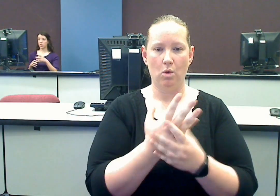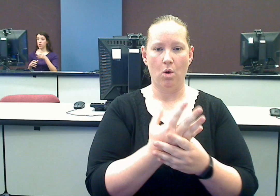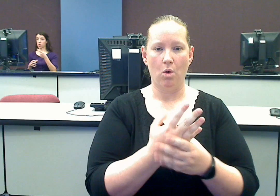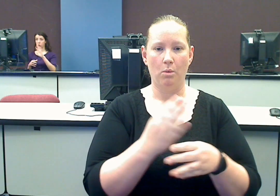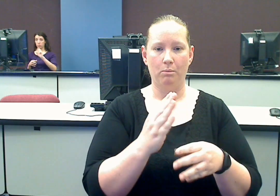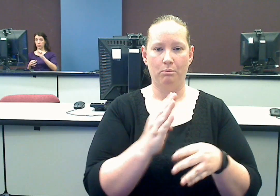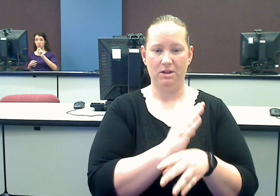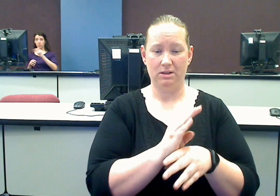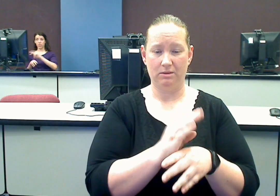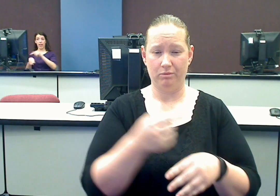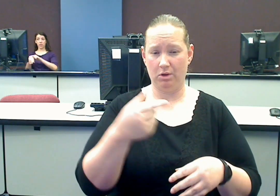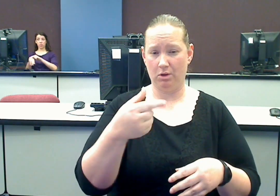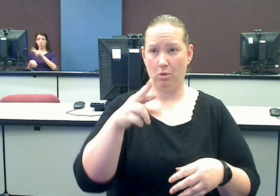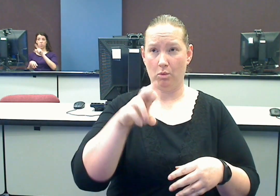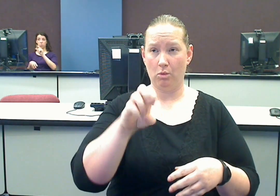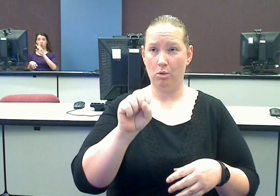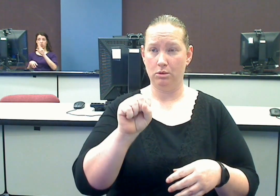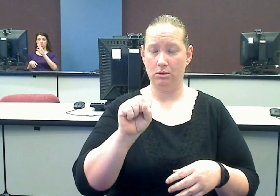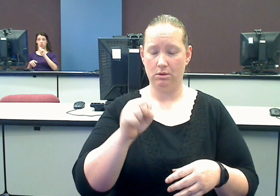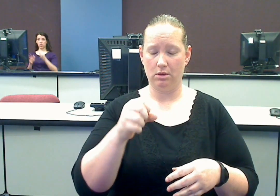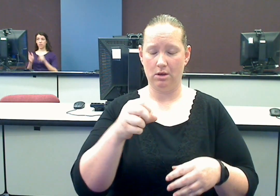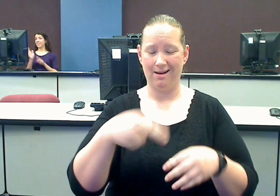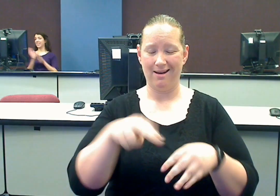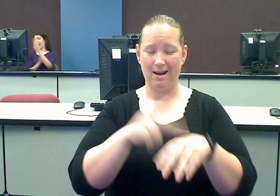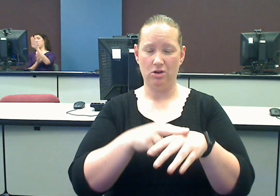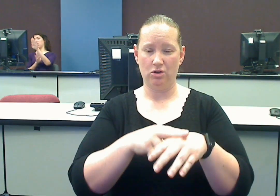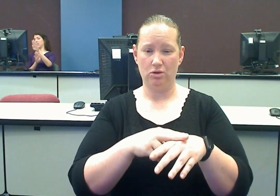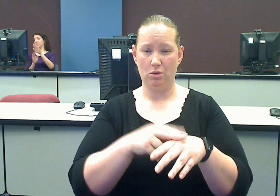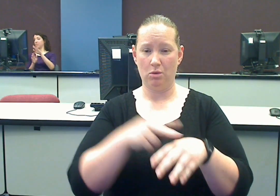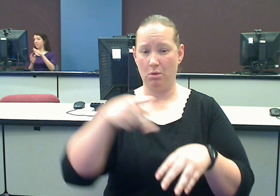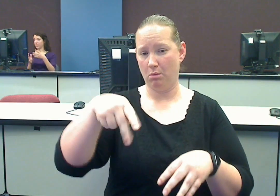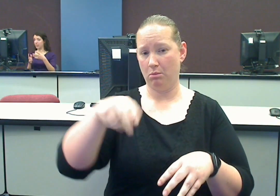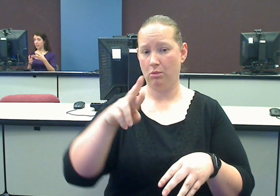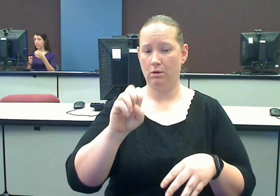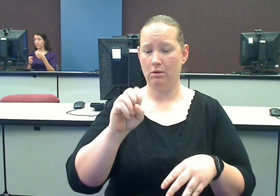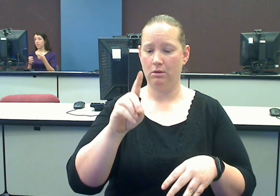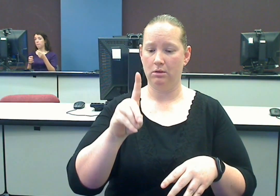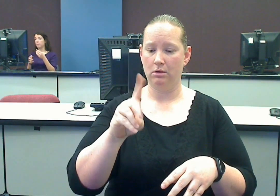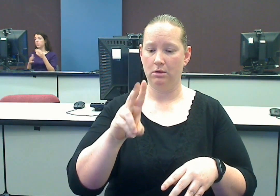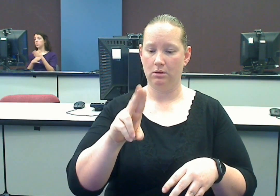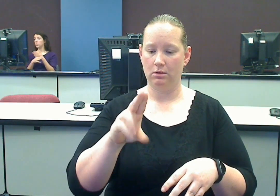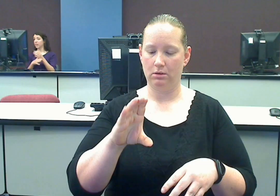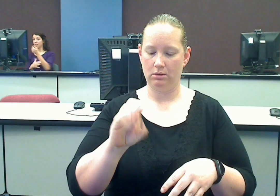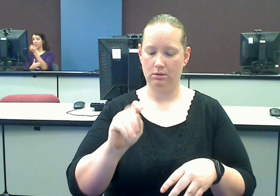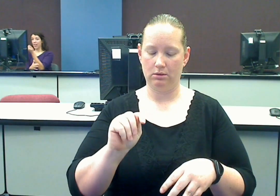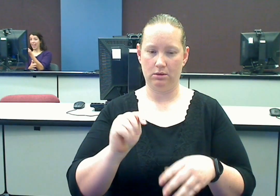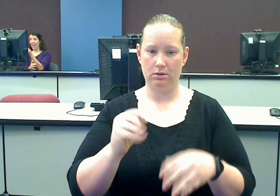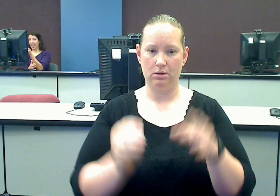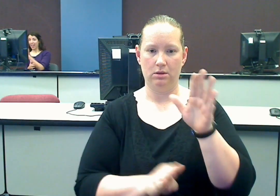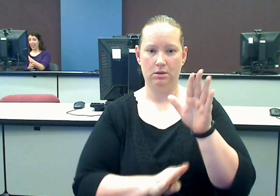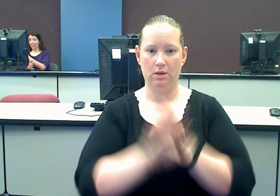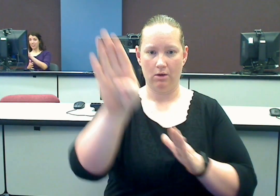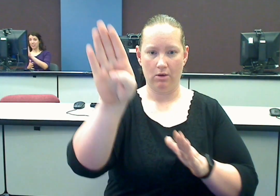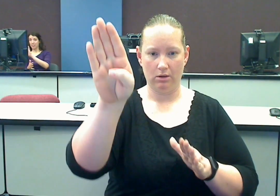product skyrocketed. As a matter of fact, between 1874 and 1883,